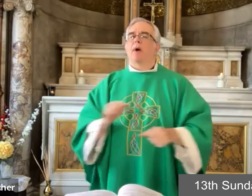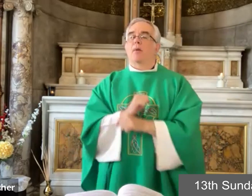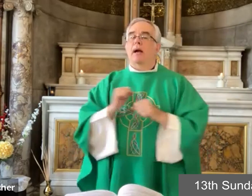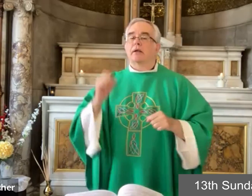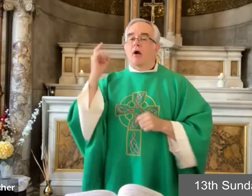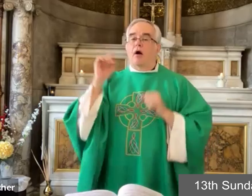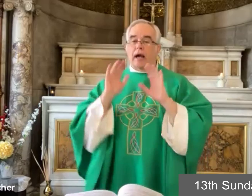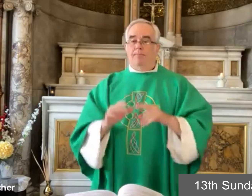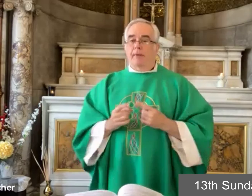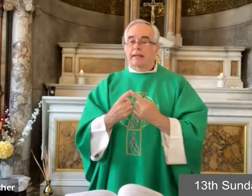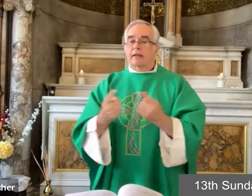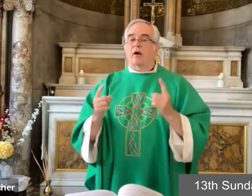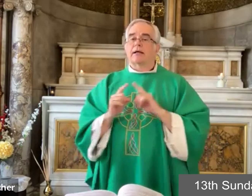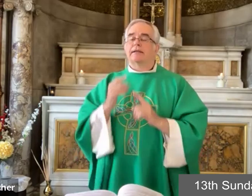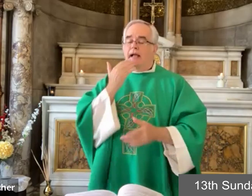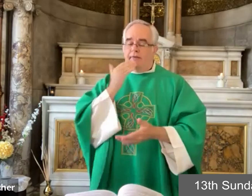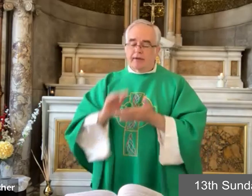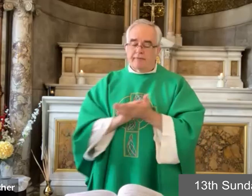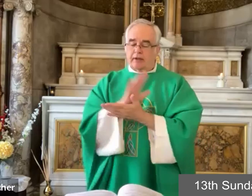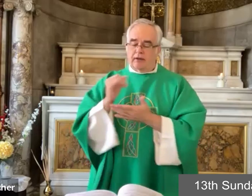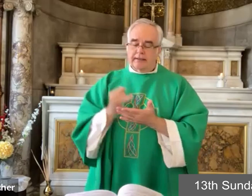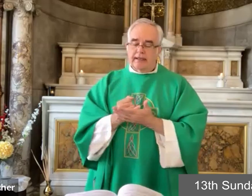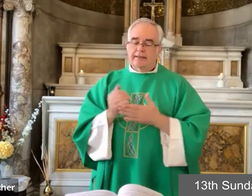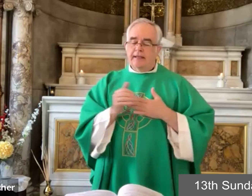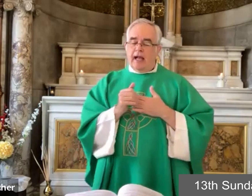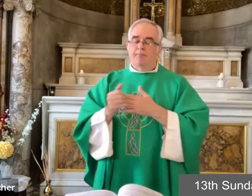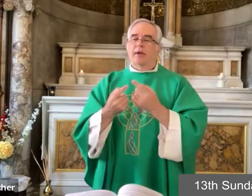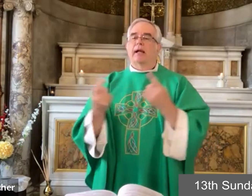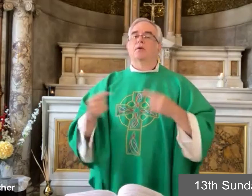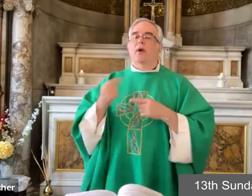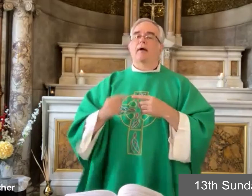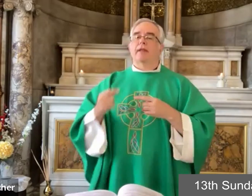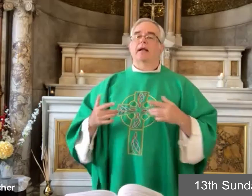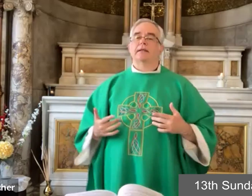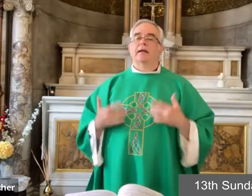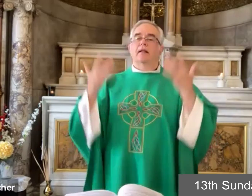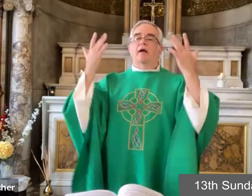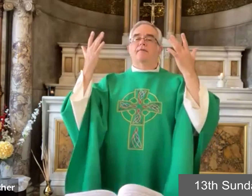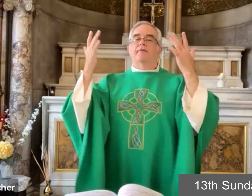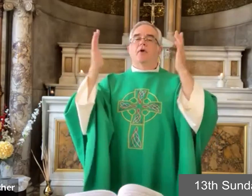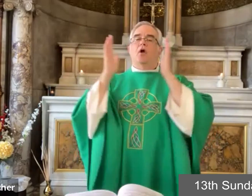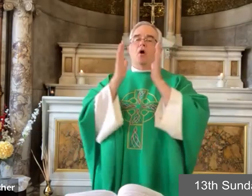My mighty God, have mercy on us. Forgive us our sins and bring us to everlasting life.